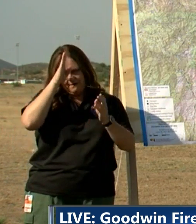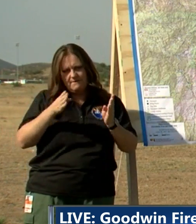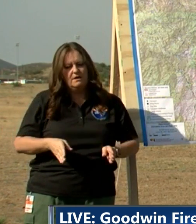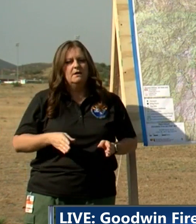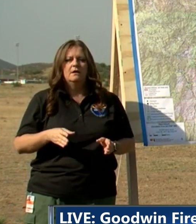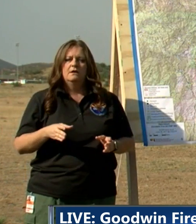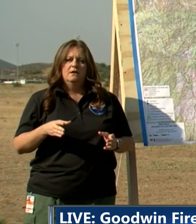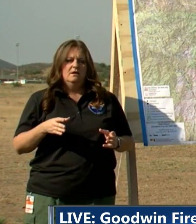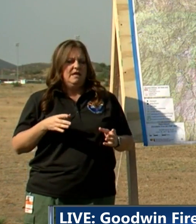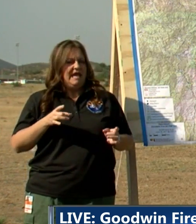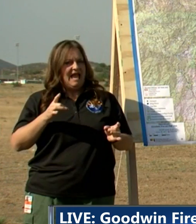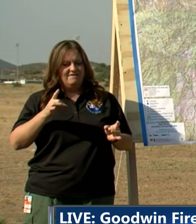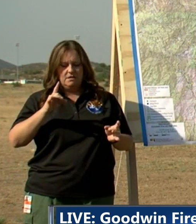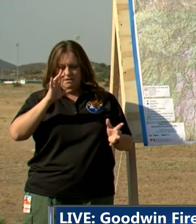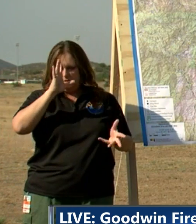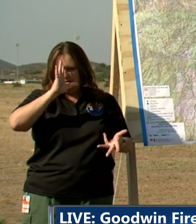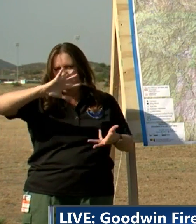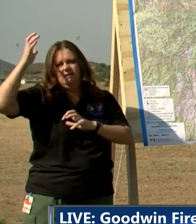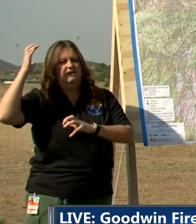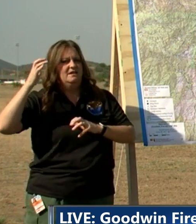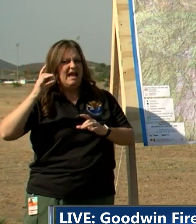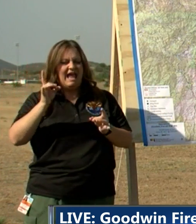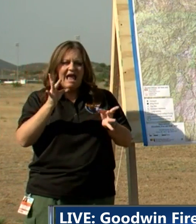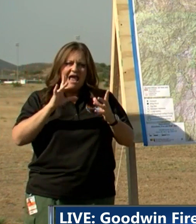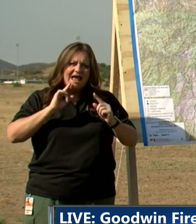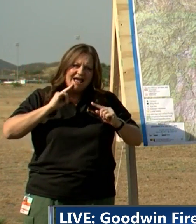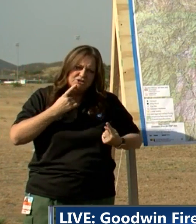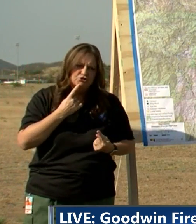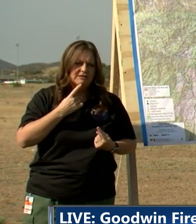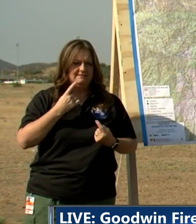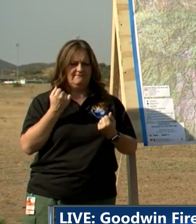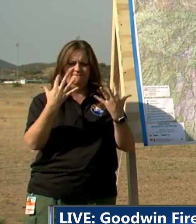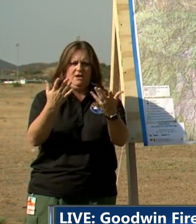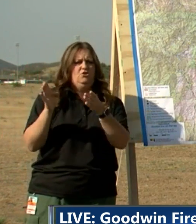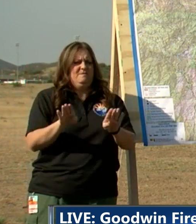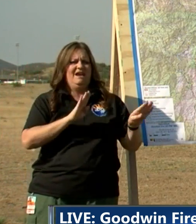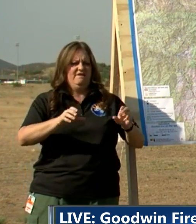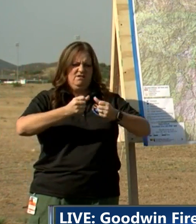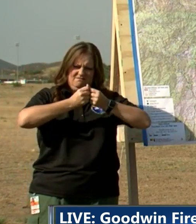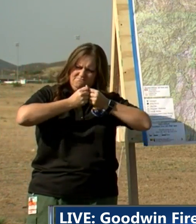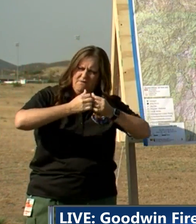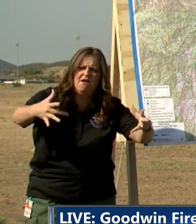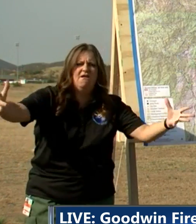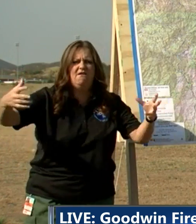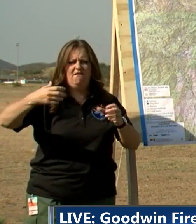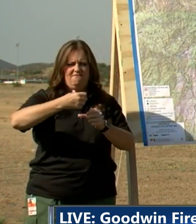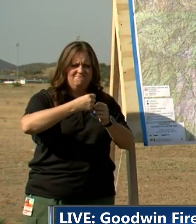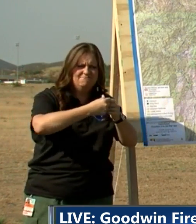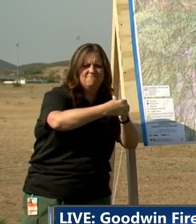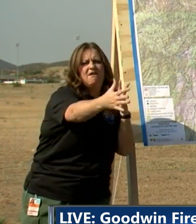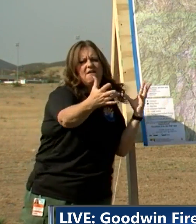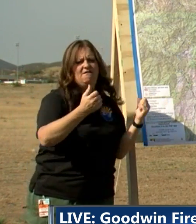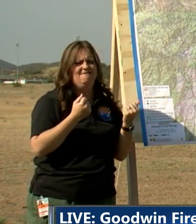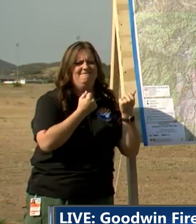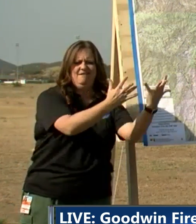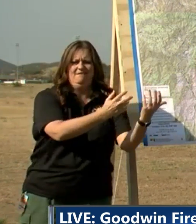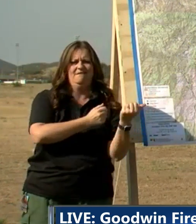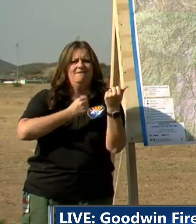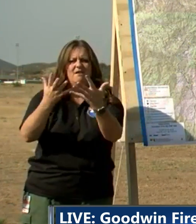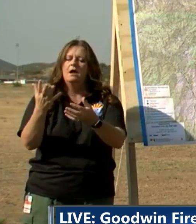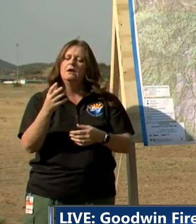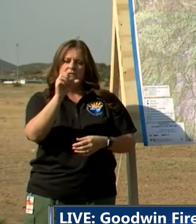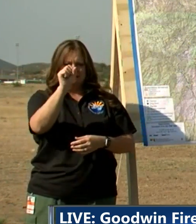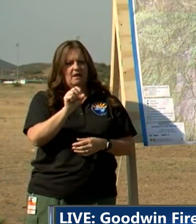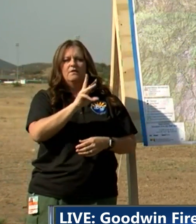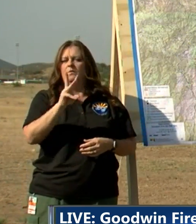extreme fire behavior like we've seen the last few days on the start of this fire, and we get that all over the Southwest, Region 3,